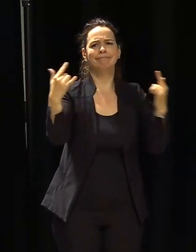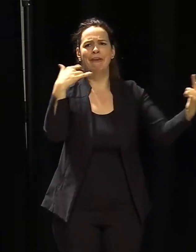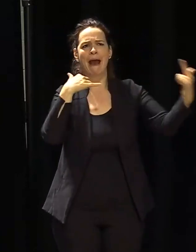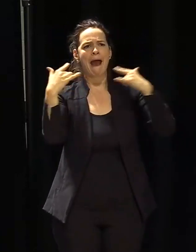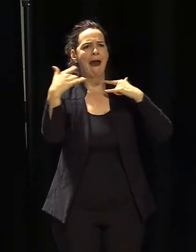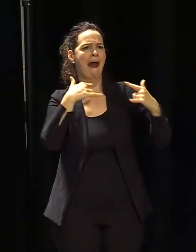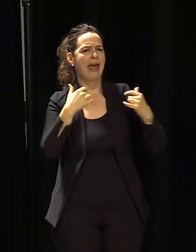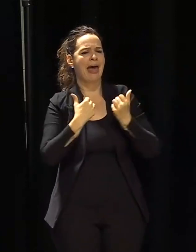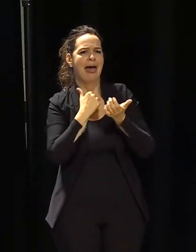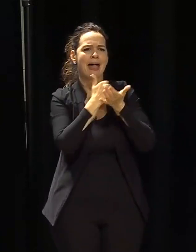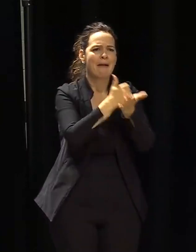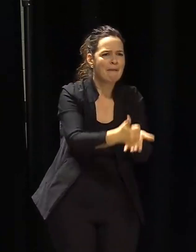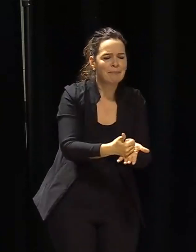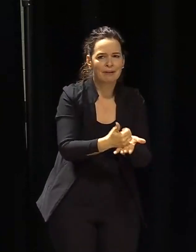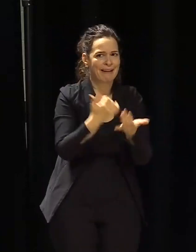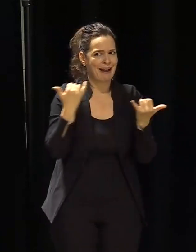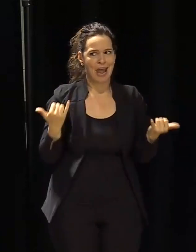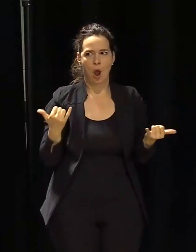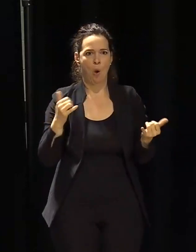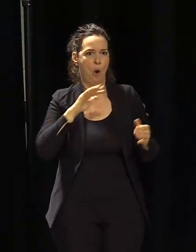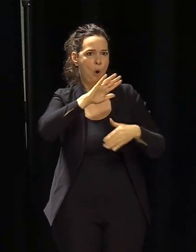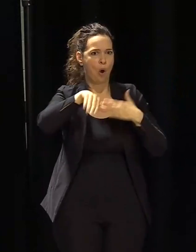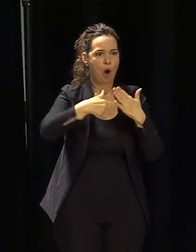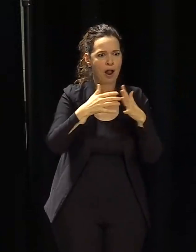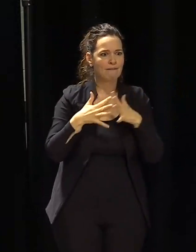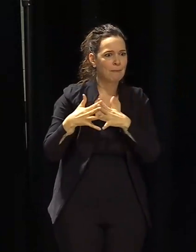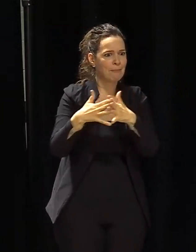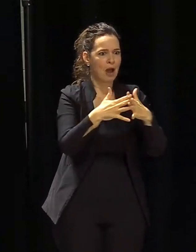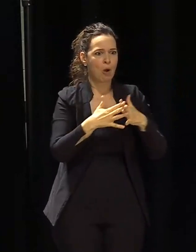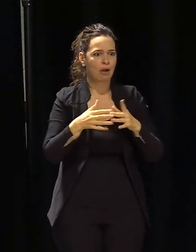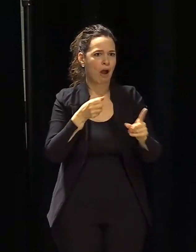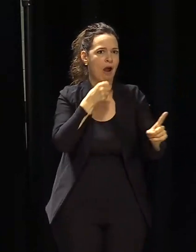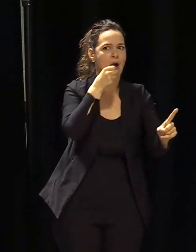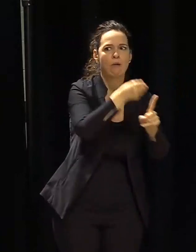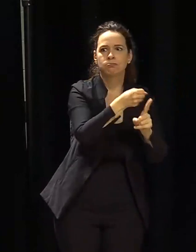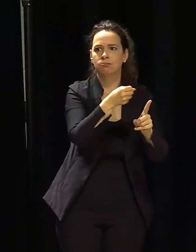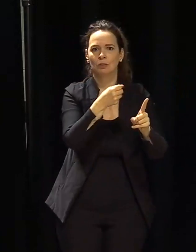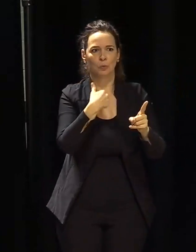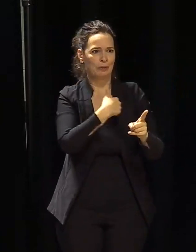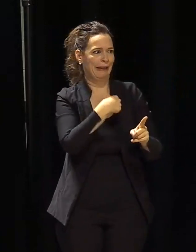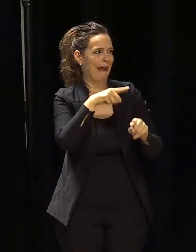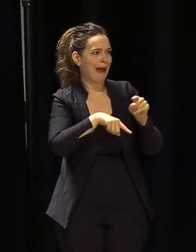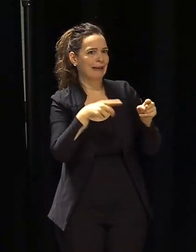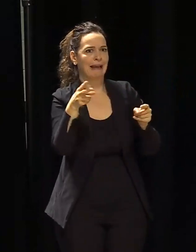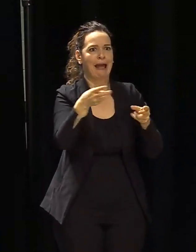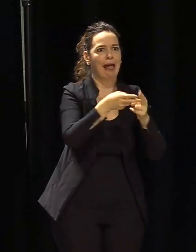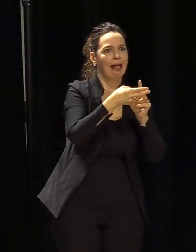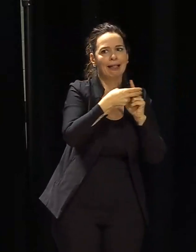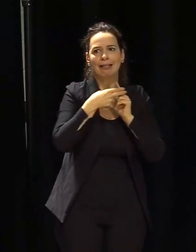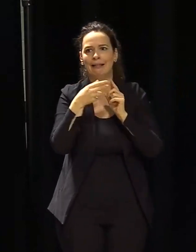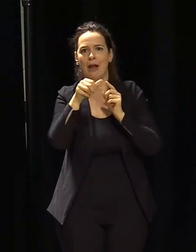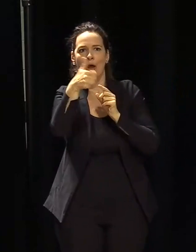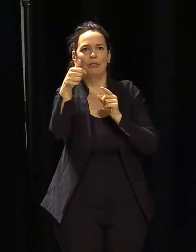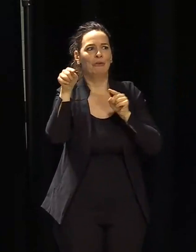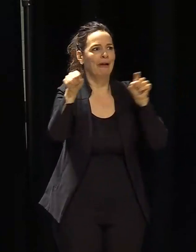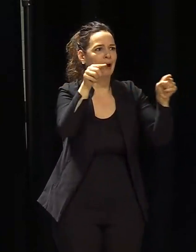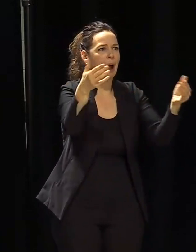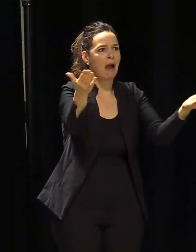are numbers of cases we haven't seen before, when you look at our positivity rate, if we were a state, we'd be the 5th or 6th best in the